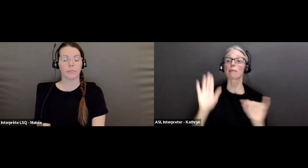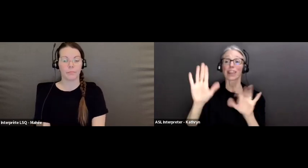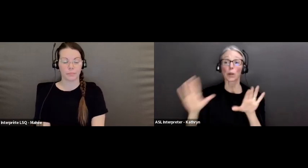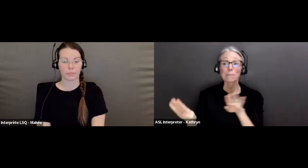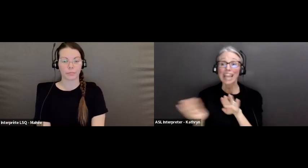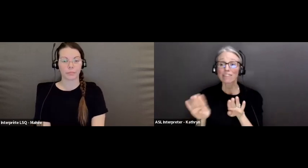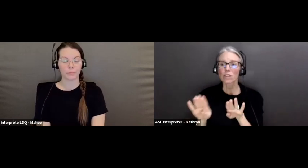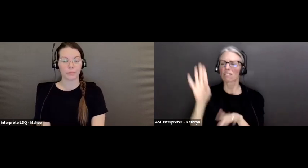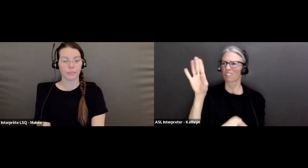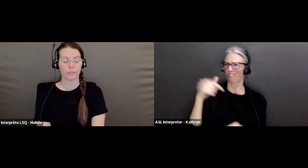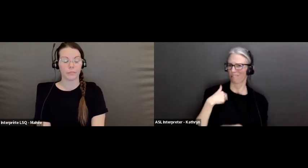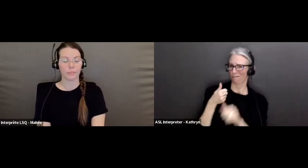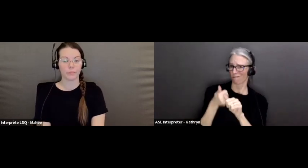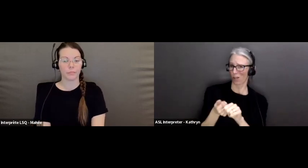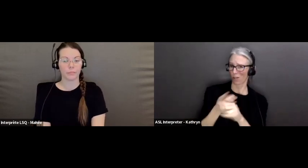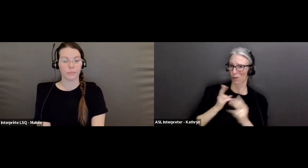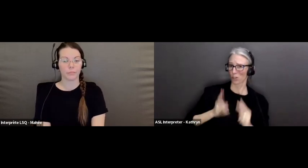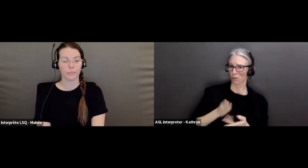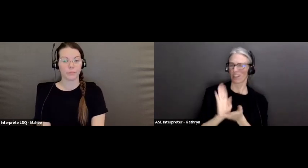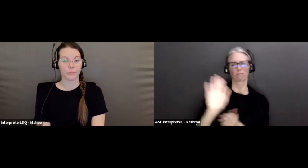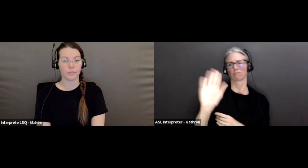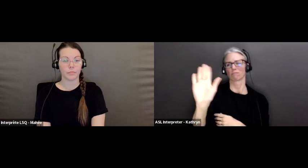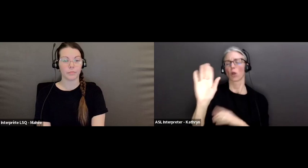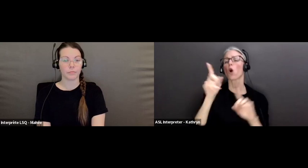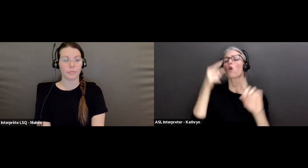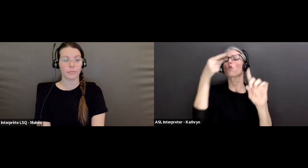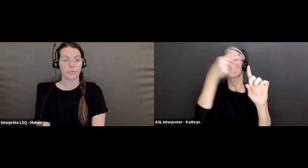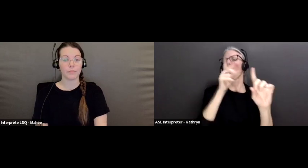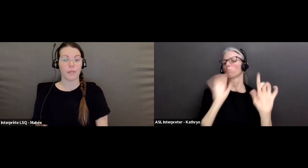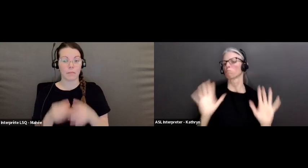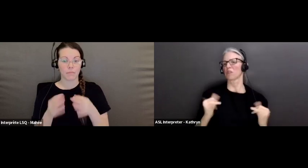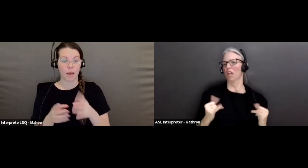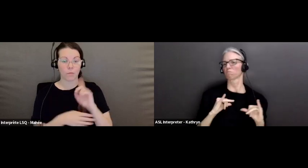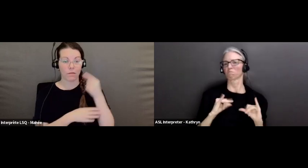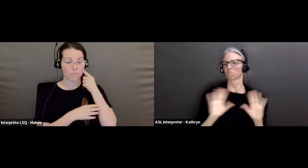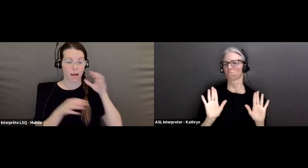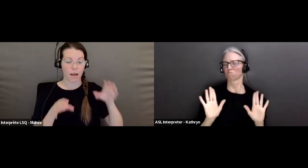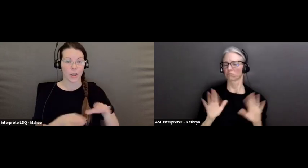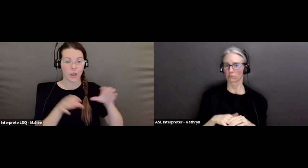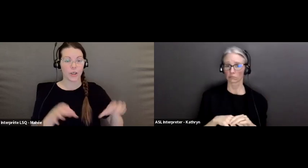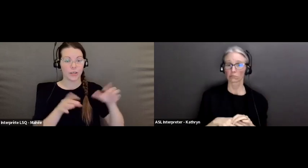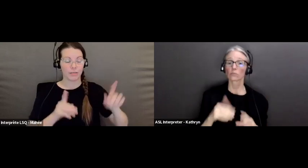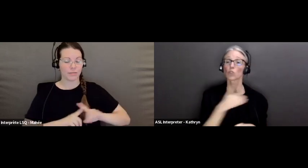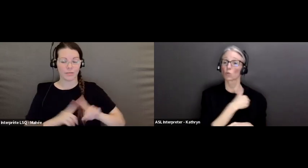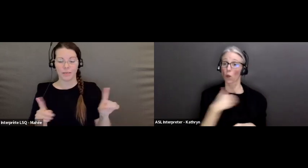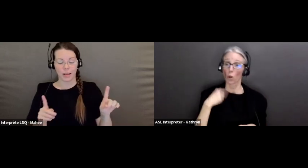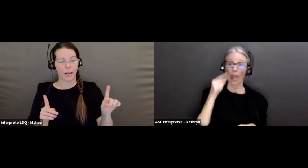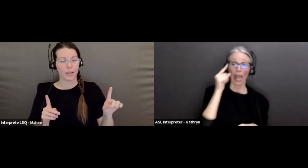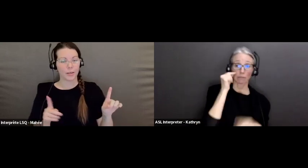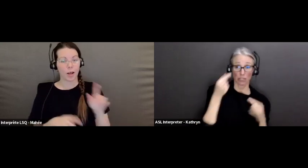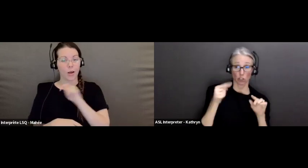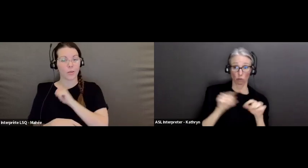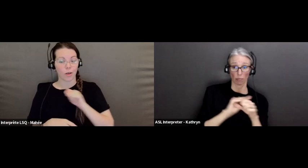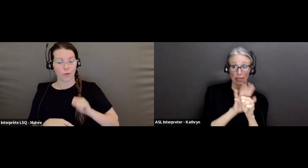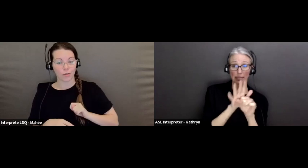are aspirational. The ongoing reality of encampments in Toronto and Hamilton during the pandemic has